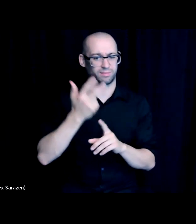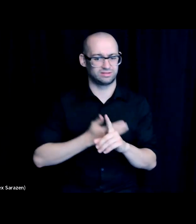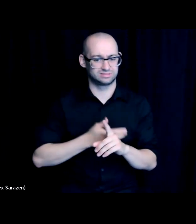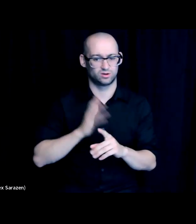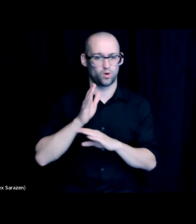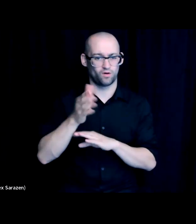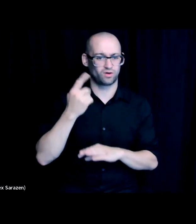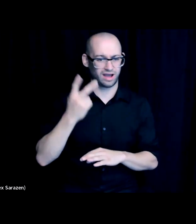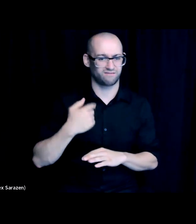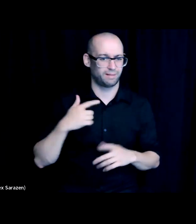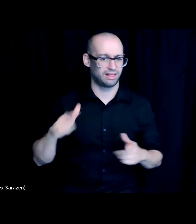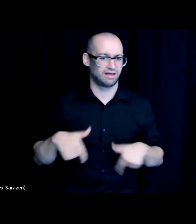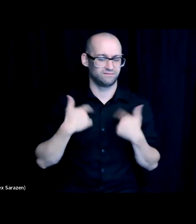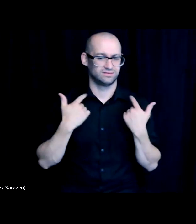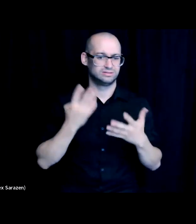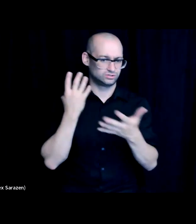life incarcerated.